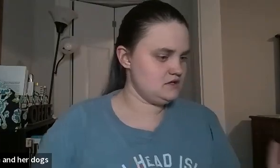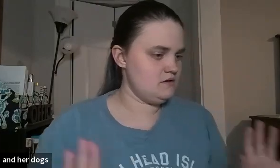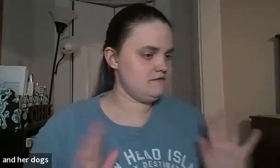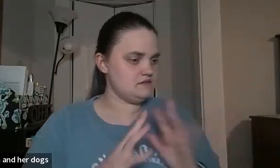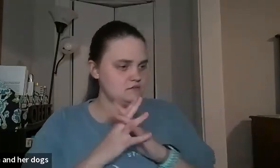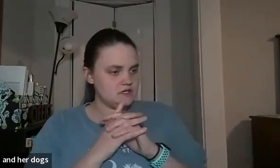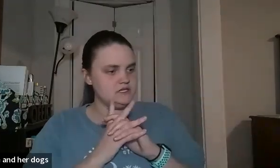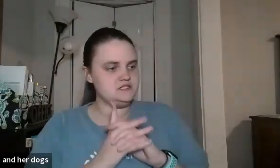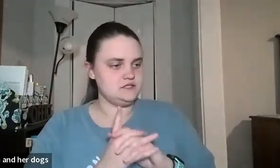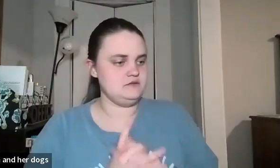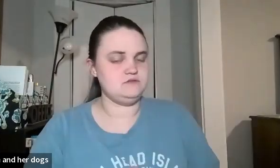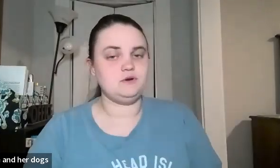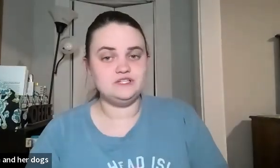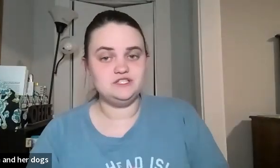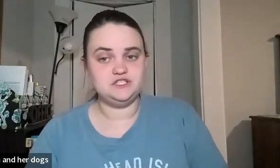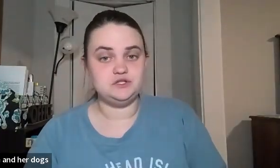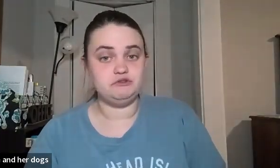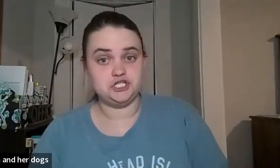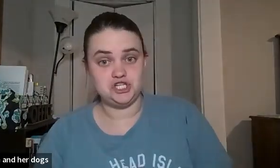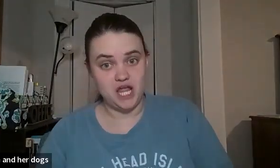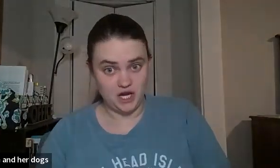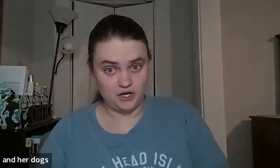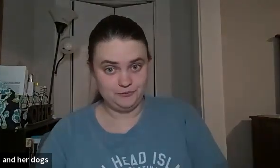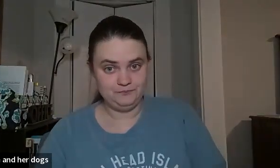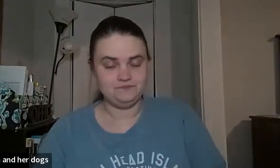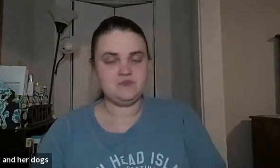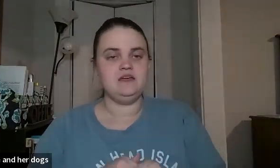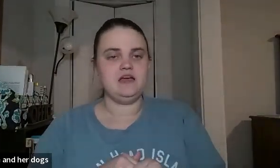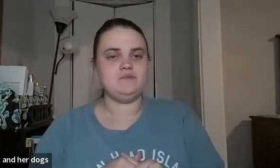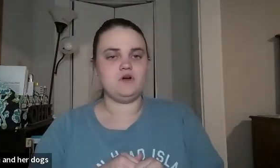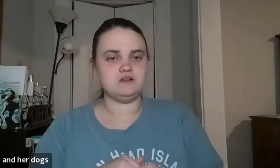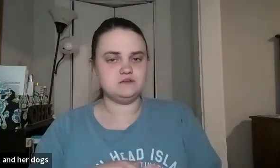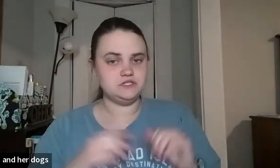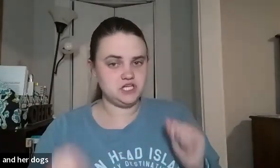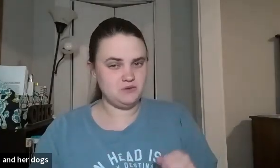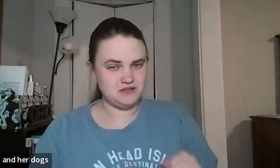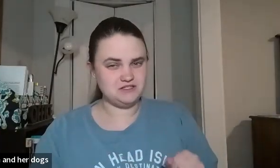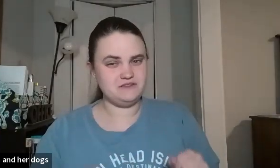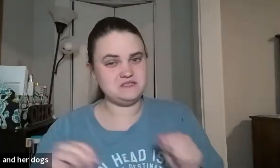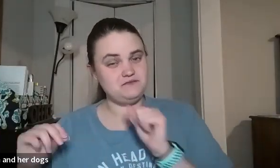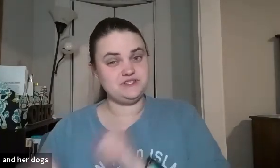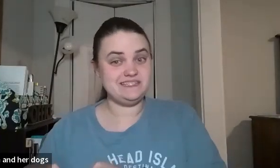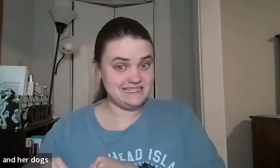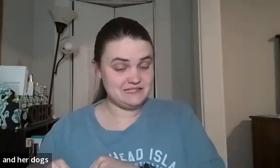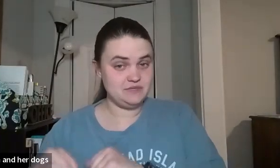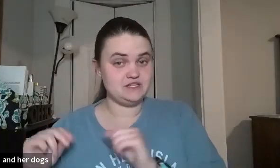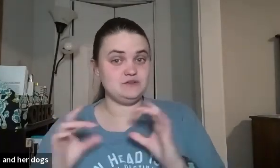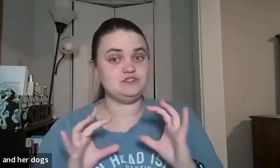So the first one we're going to do is we're going to do chair. And we're also with chair, we're also going to do the sign for sit because those 2